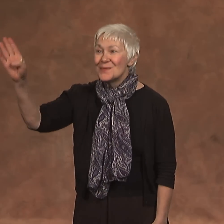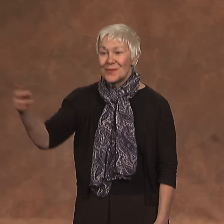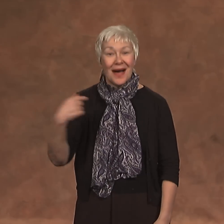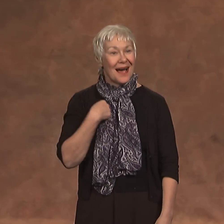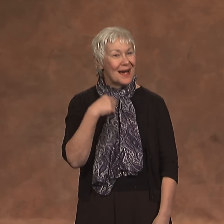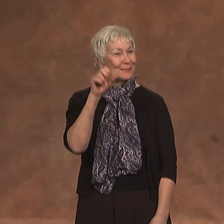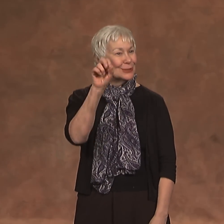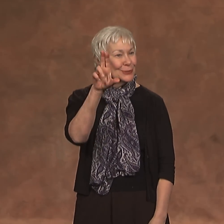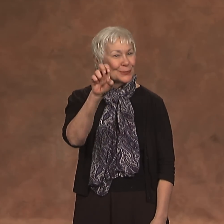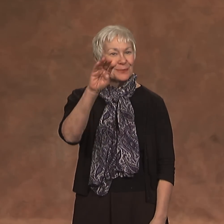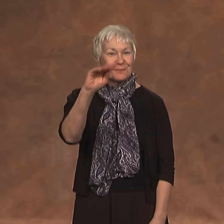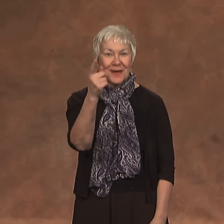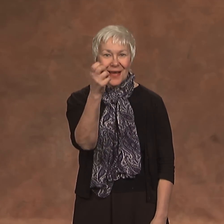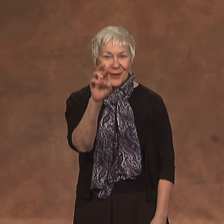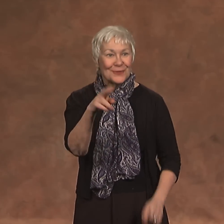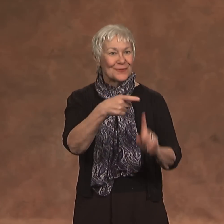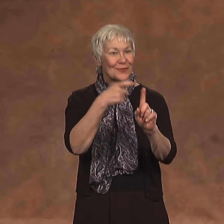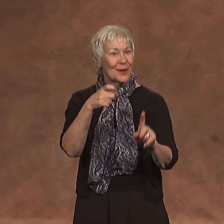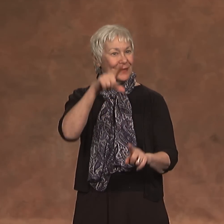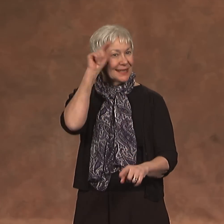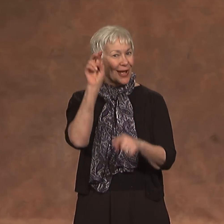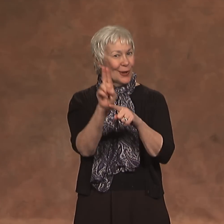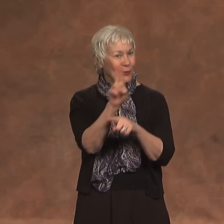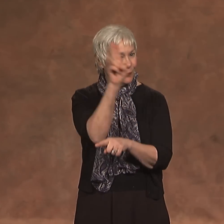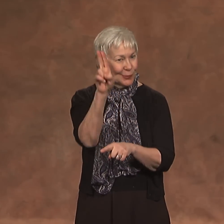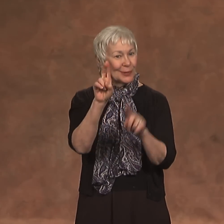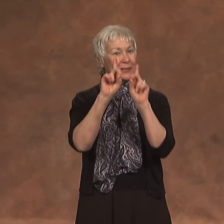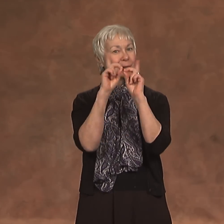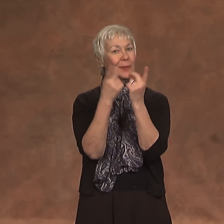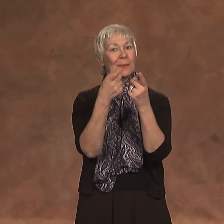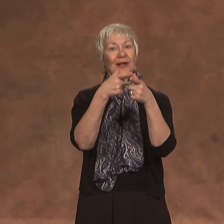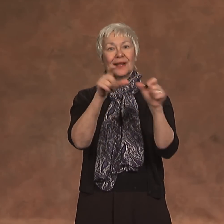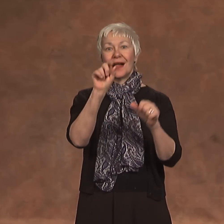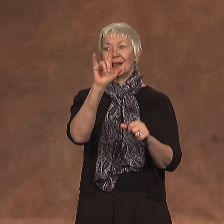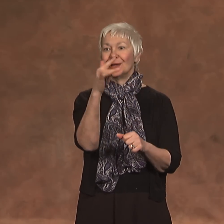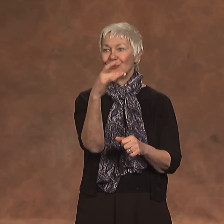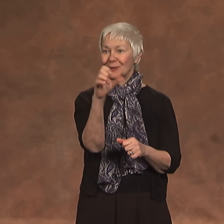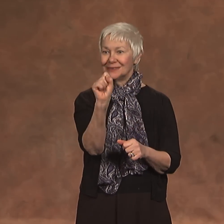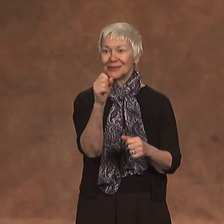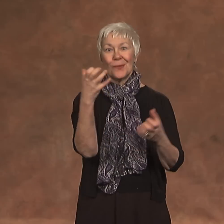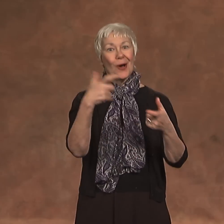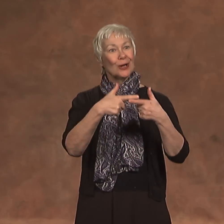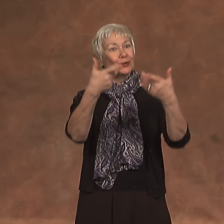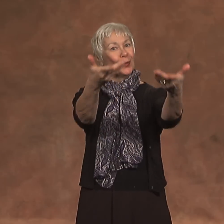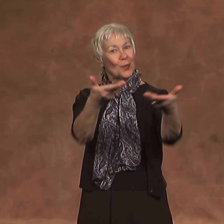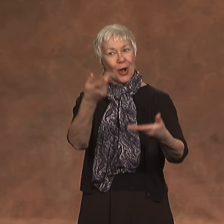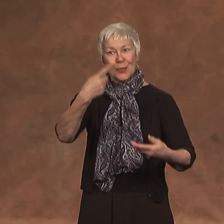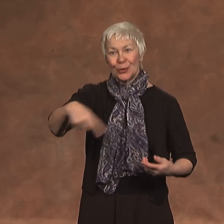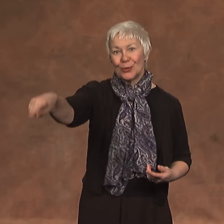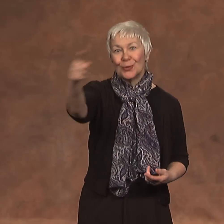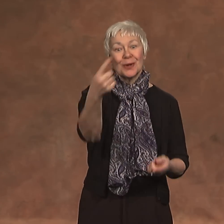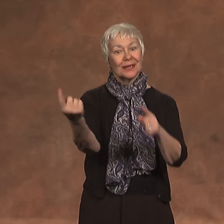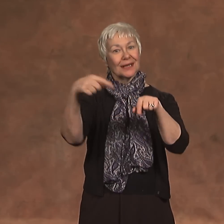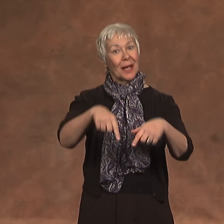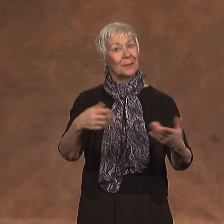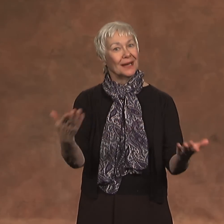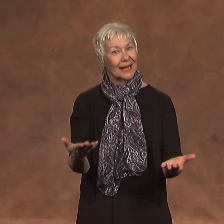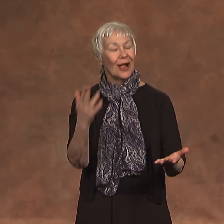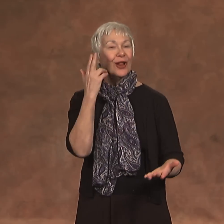Hello, I'm Sue Mather from Gallaudet University, the Department of Linguistics. I'd like to welcome you all to this presentation